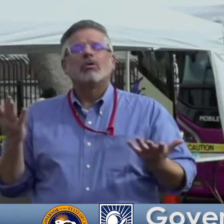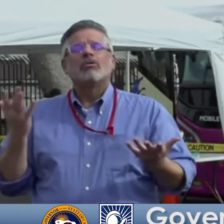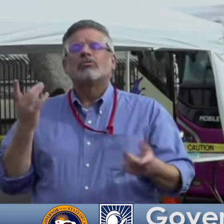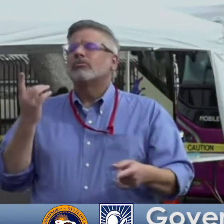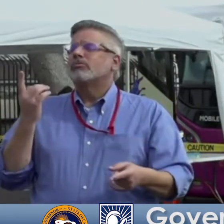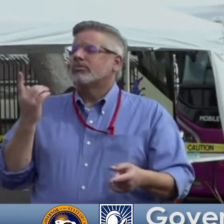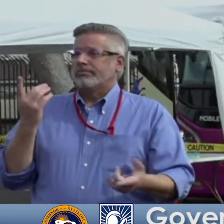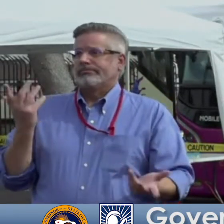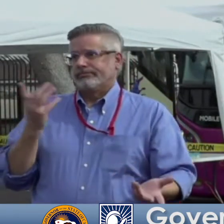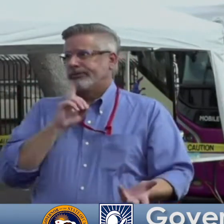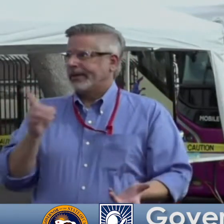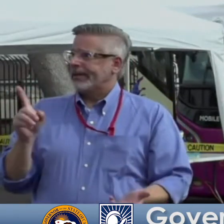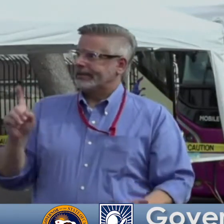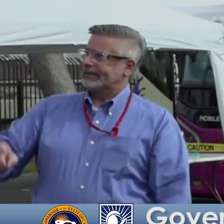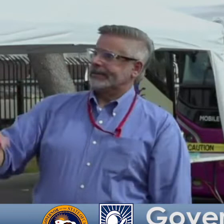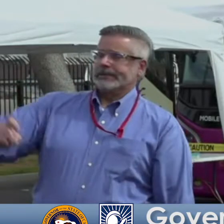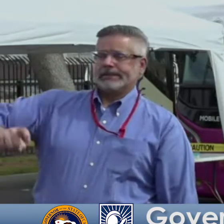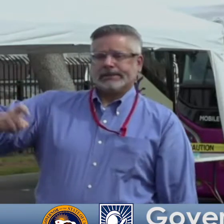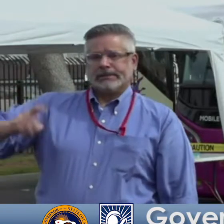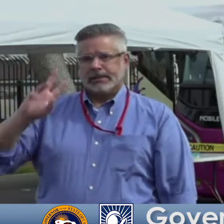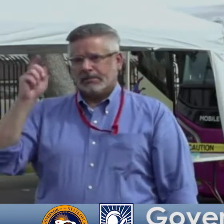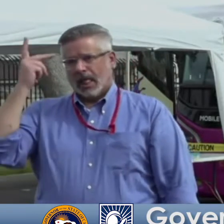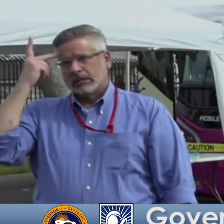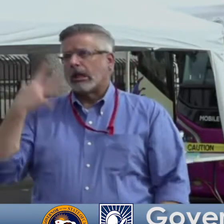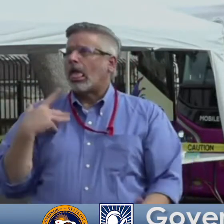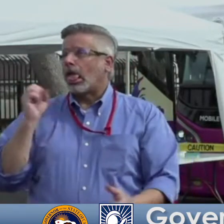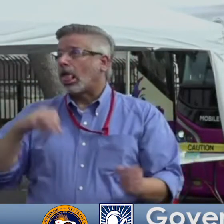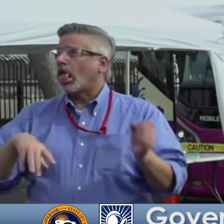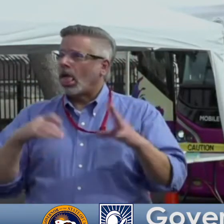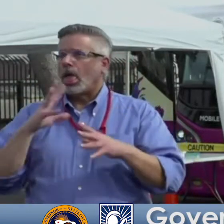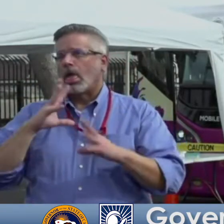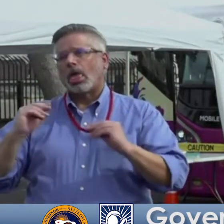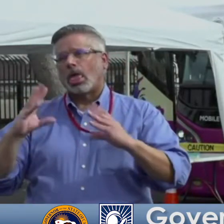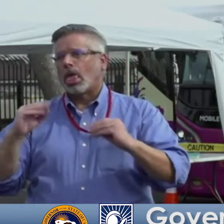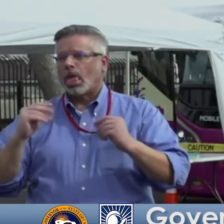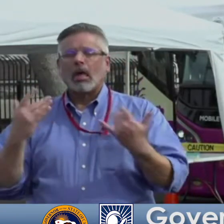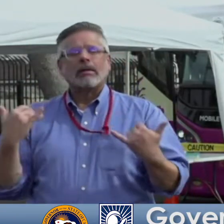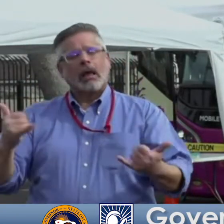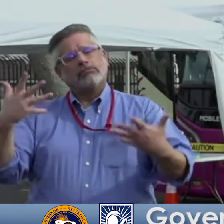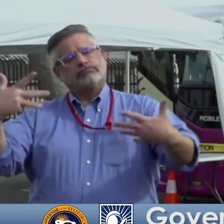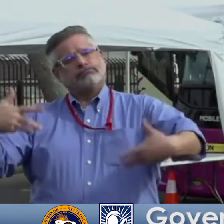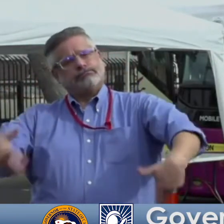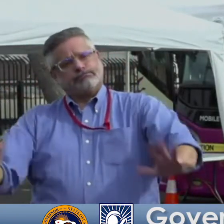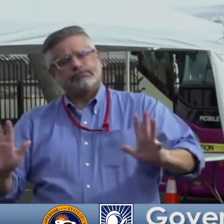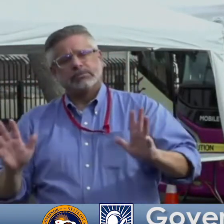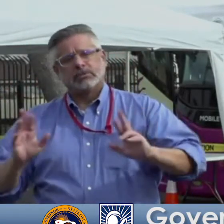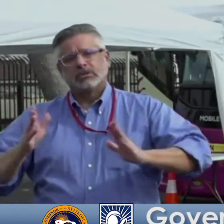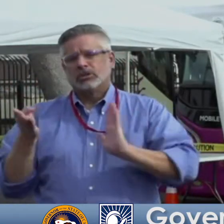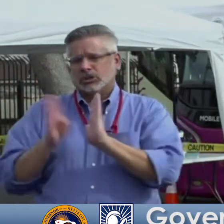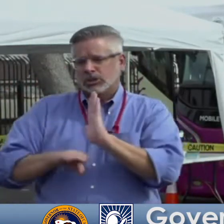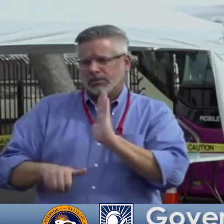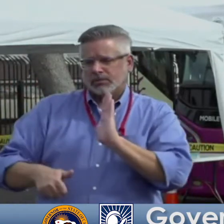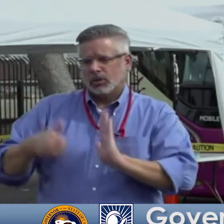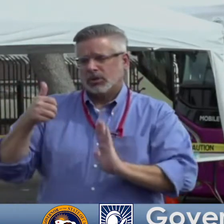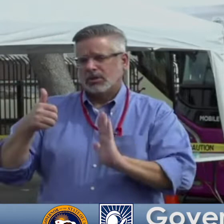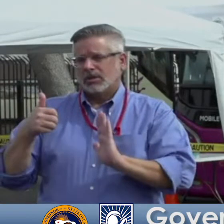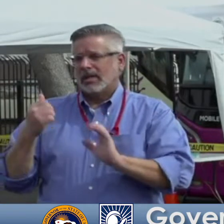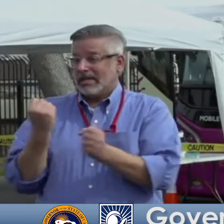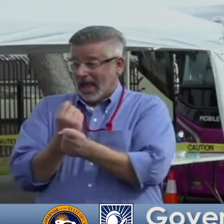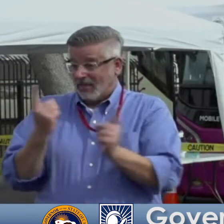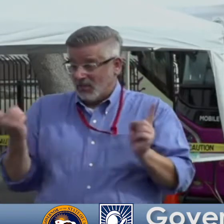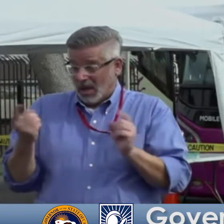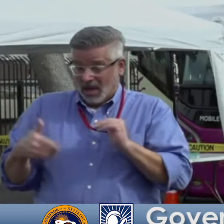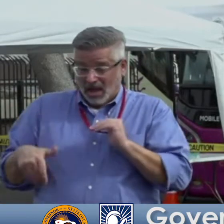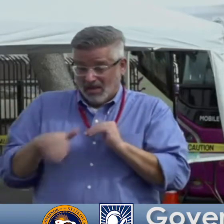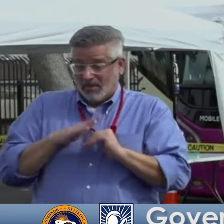long overdue. We do it because politicians have been talking about this for decades. And we do it because it's cheaper to get everybody